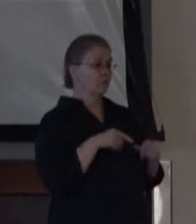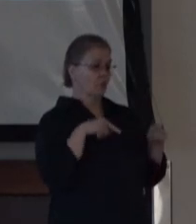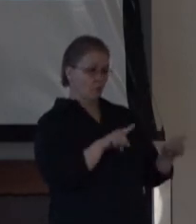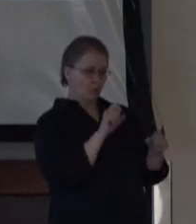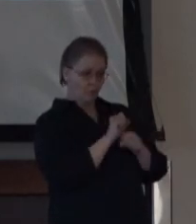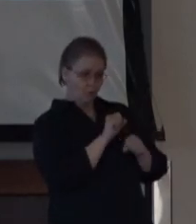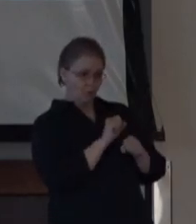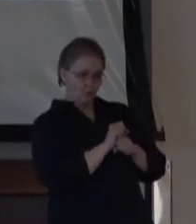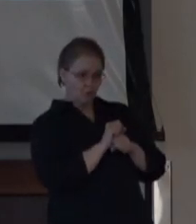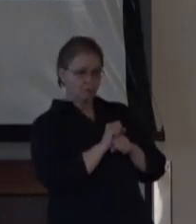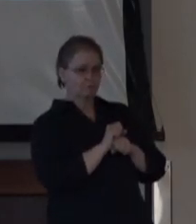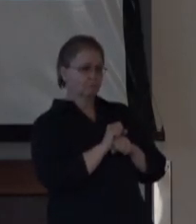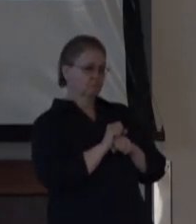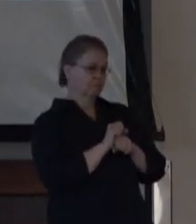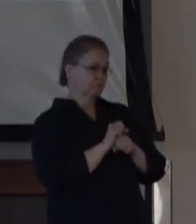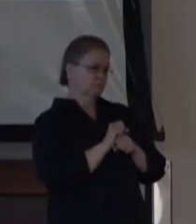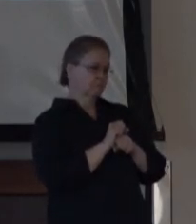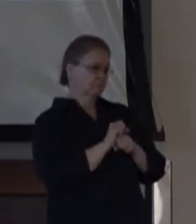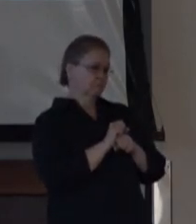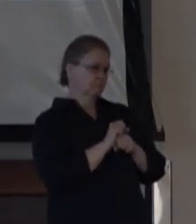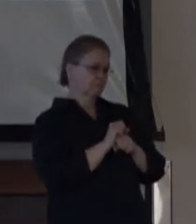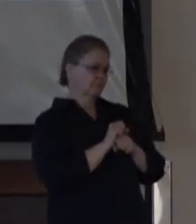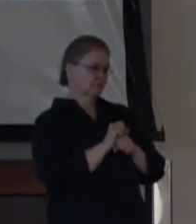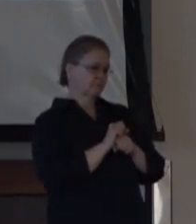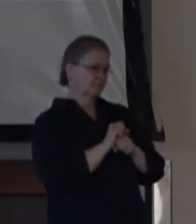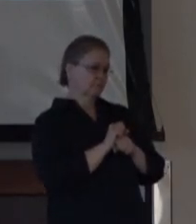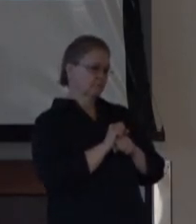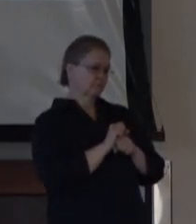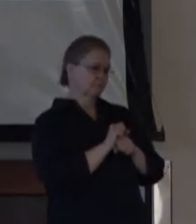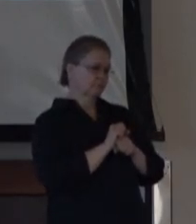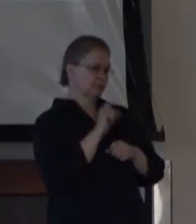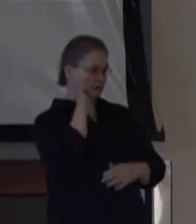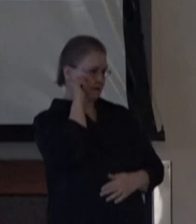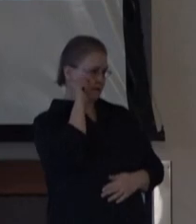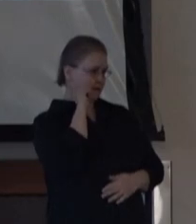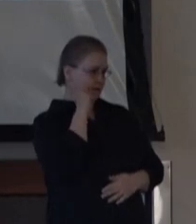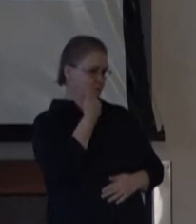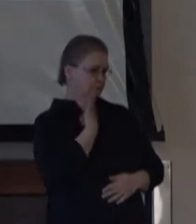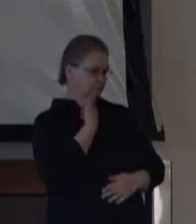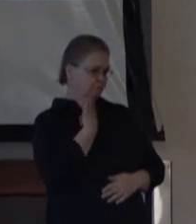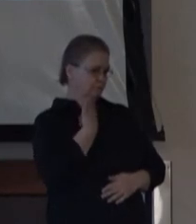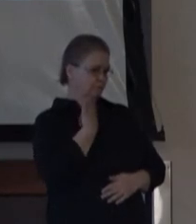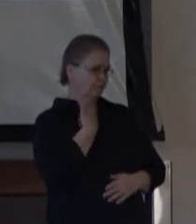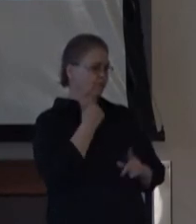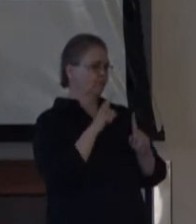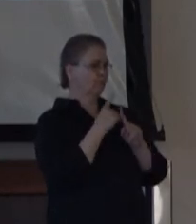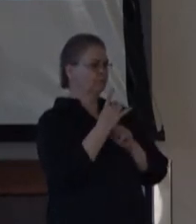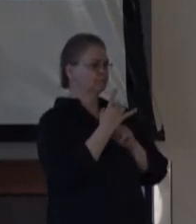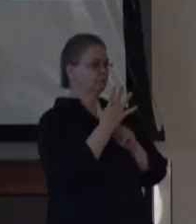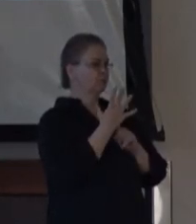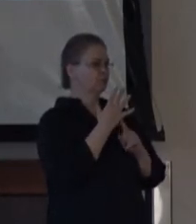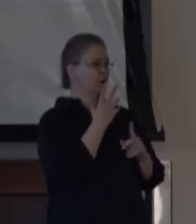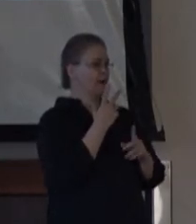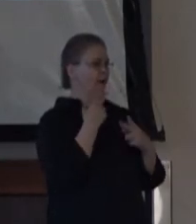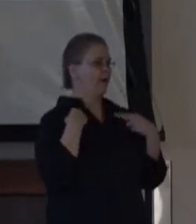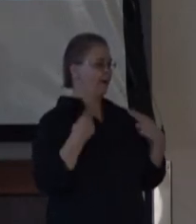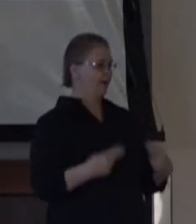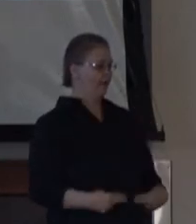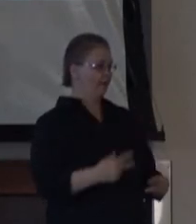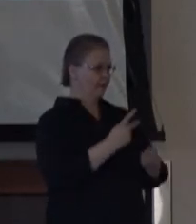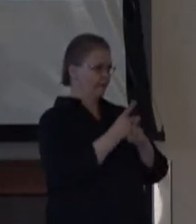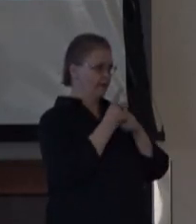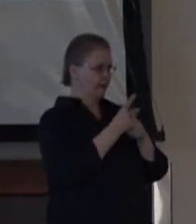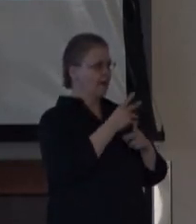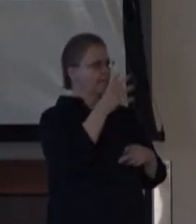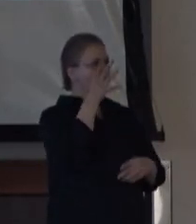while I was working as a teen, I got my first exposure to healthcare. My dad